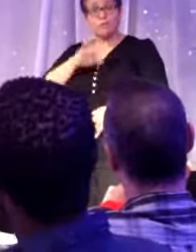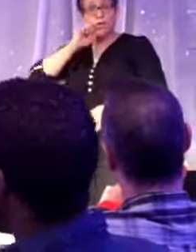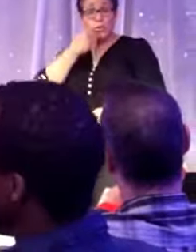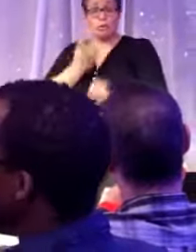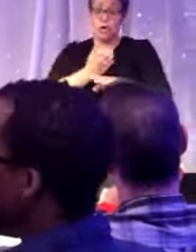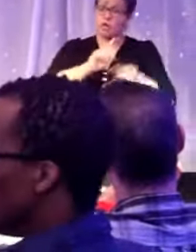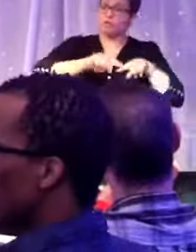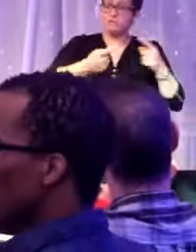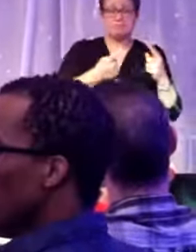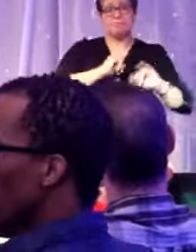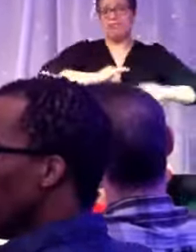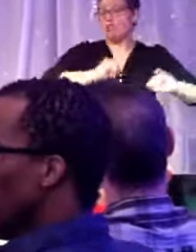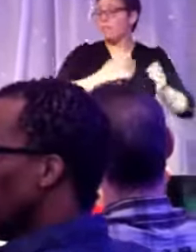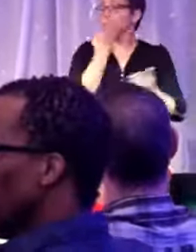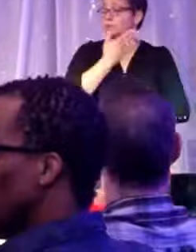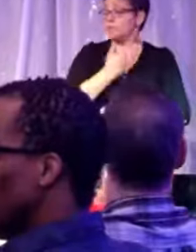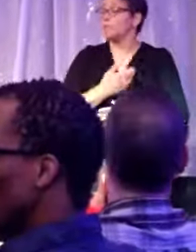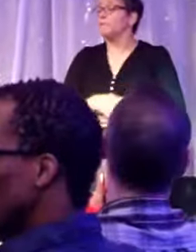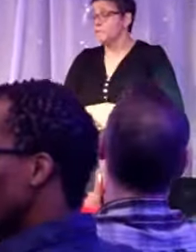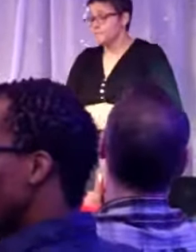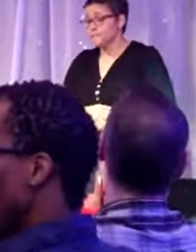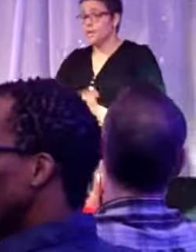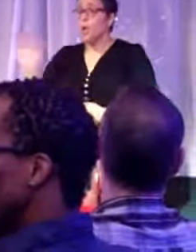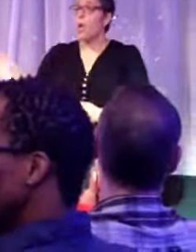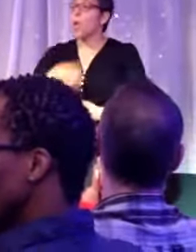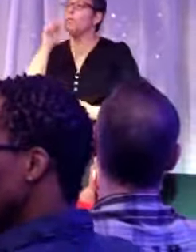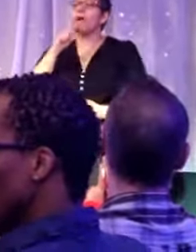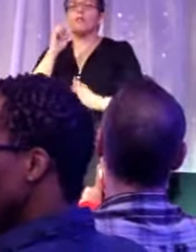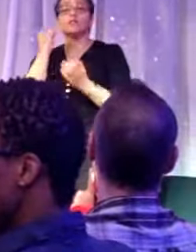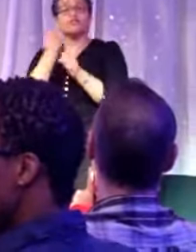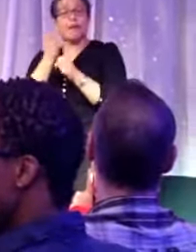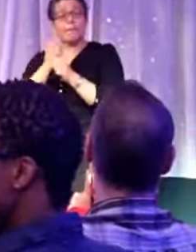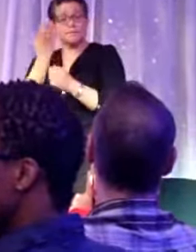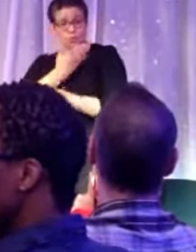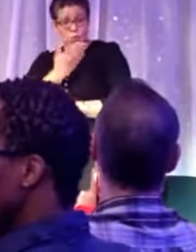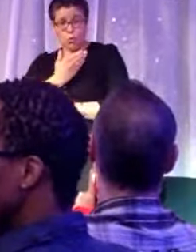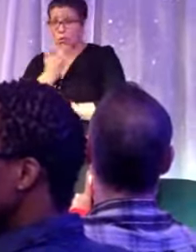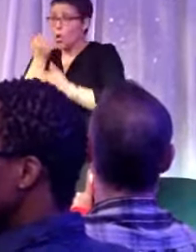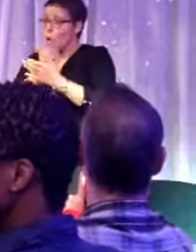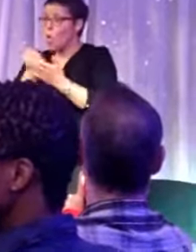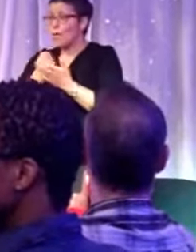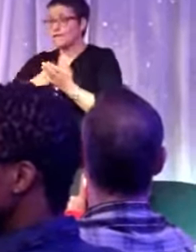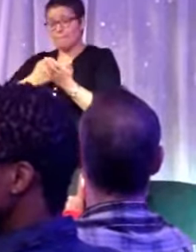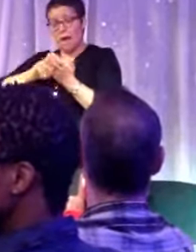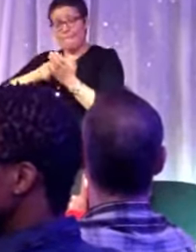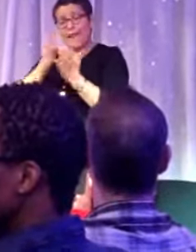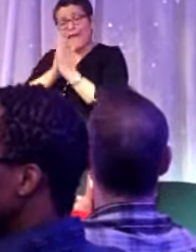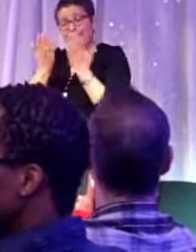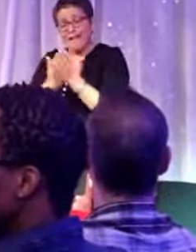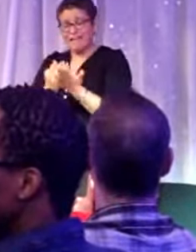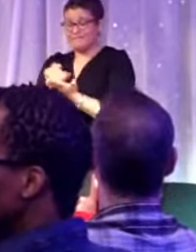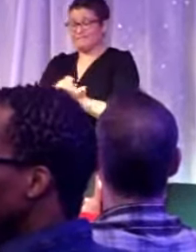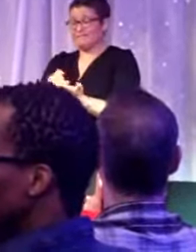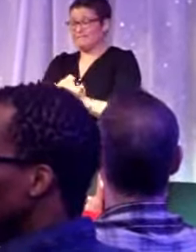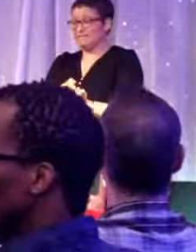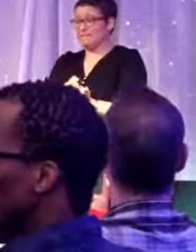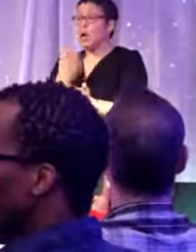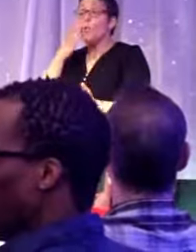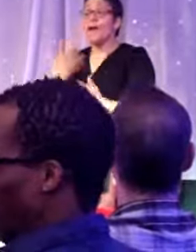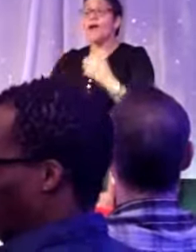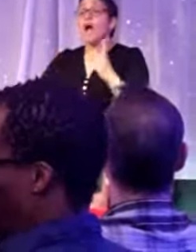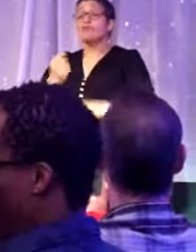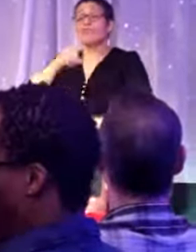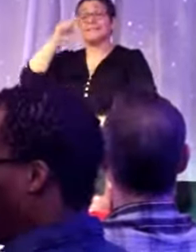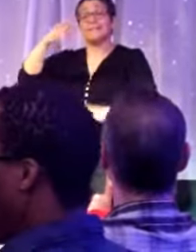a two. At the All Girls Grammar, I always had a messy planner. When I got a C+, it caused a fuss, but